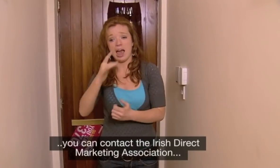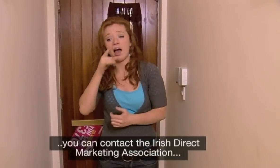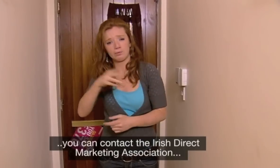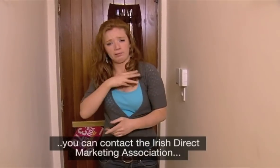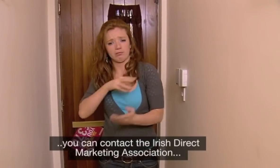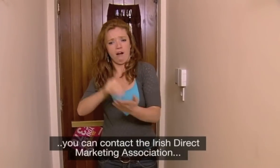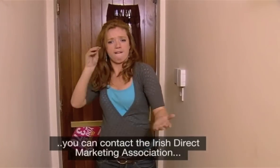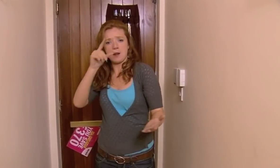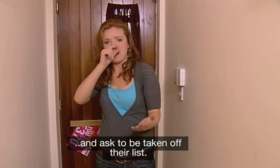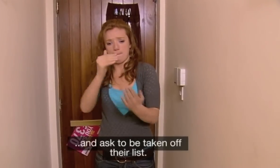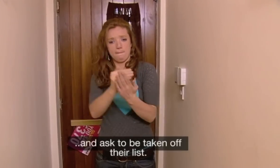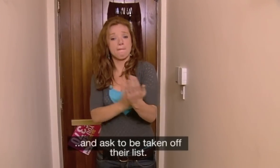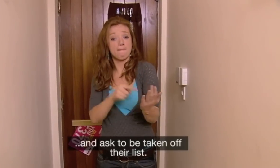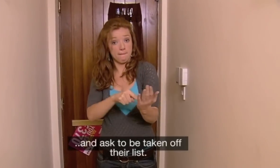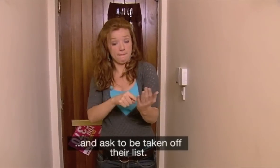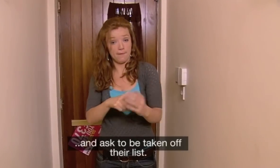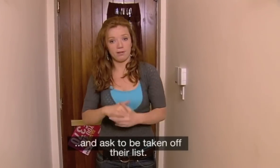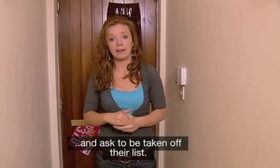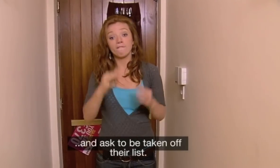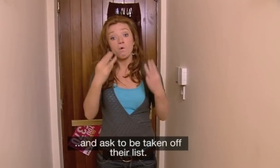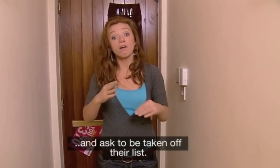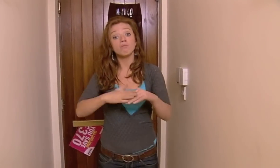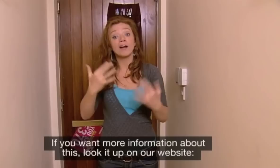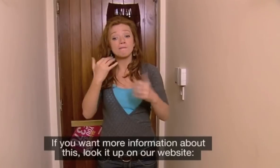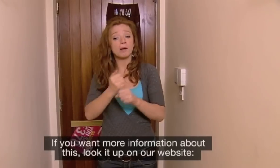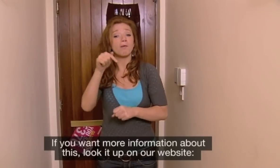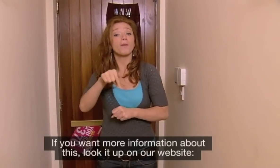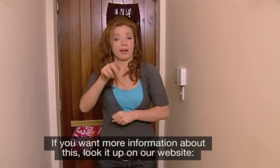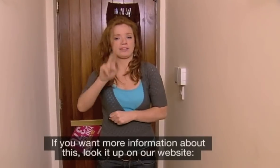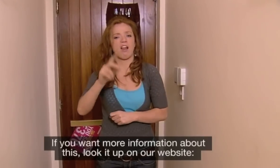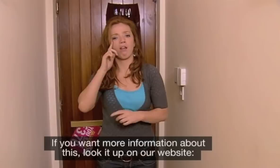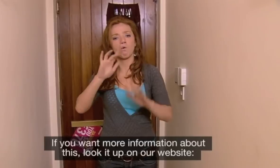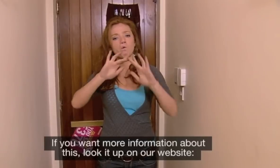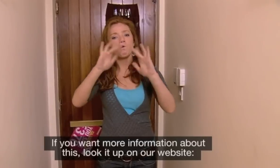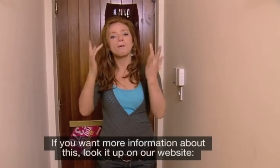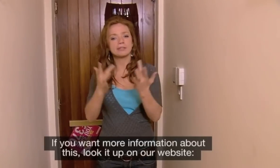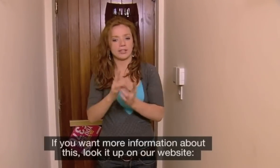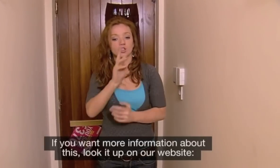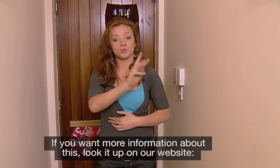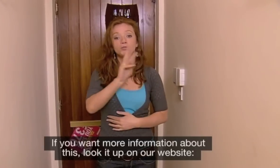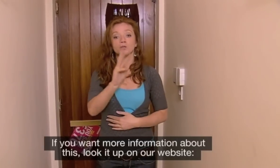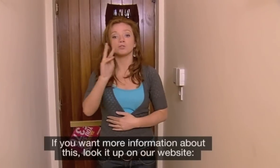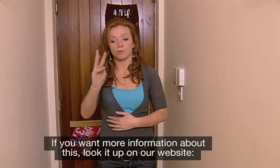Association and ask to be taken off their list. If you want more information about this, look it up on our website,